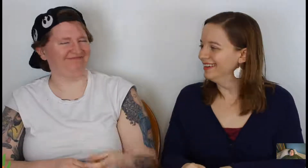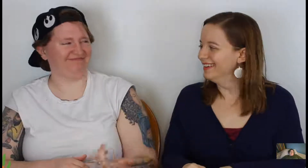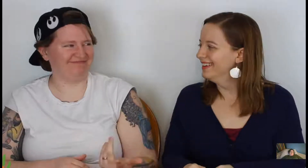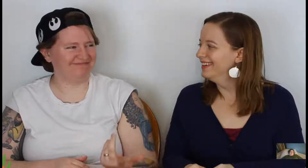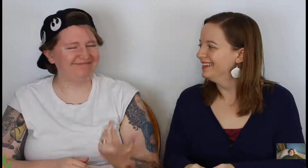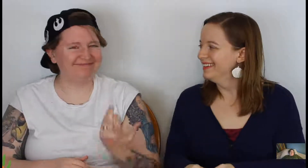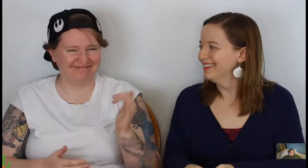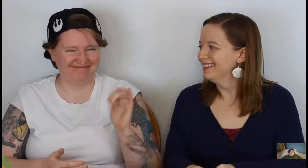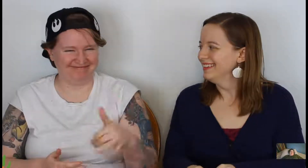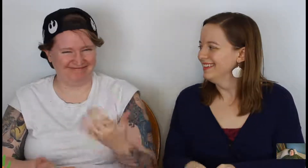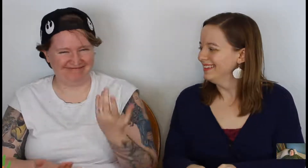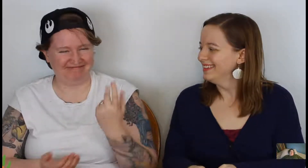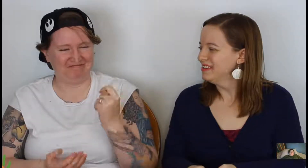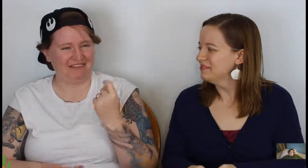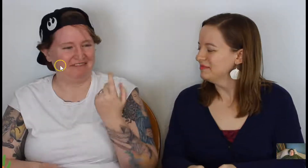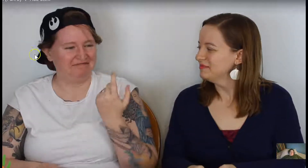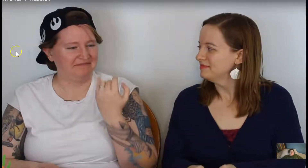for education, then yes, of course you need it.